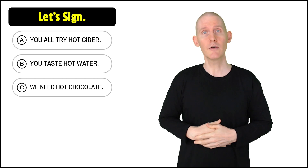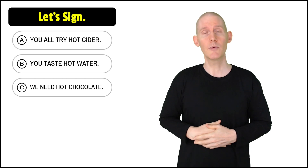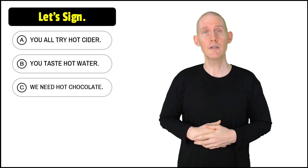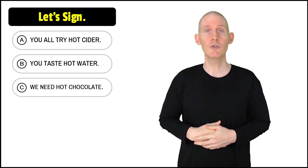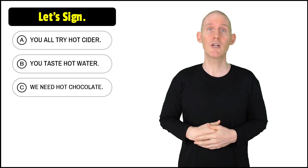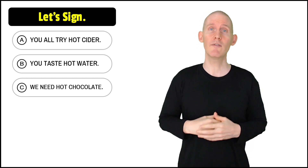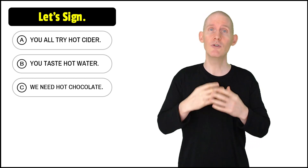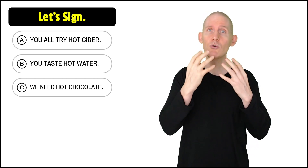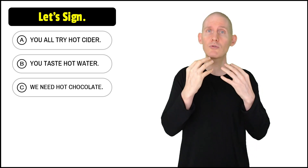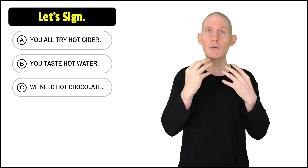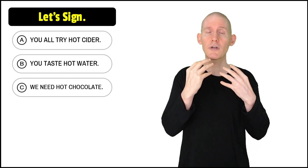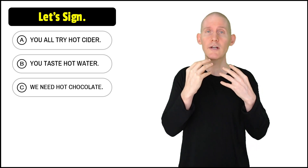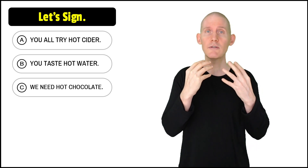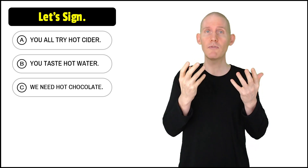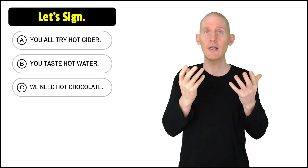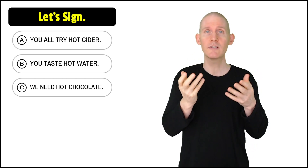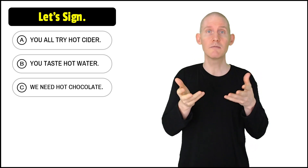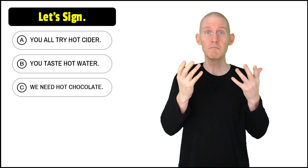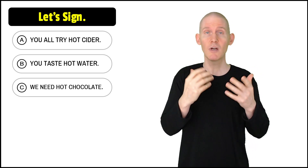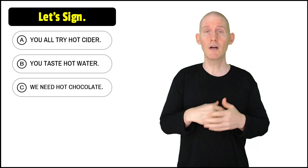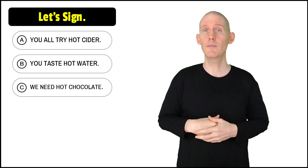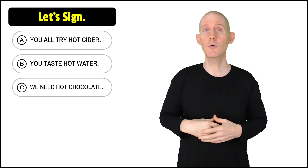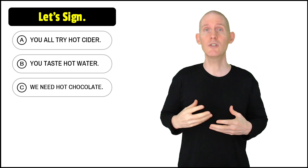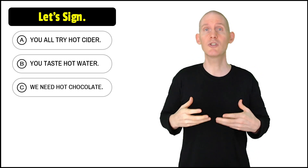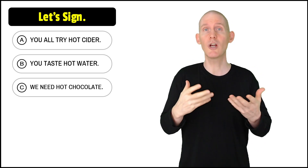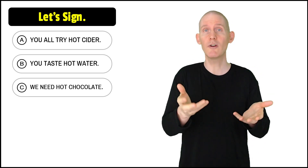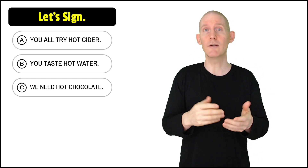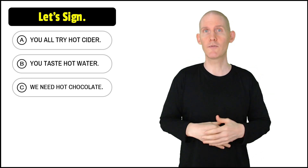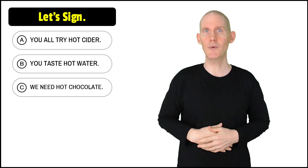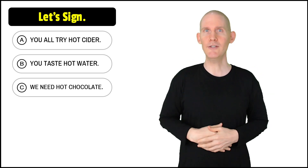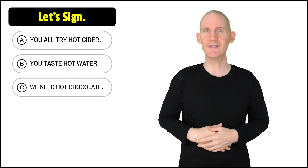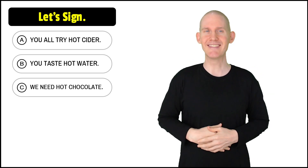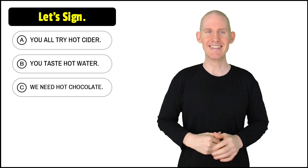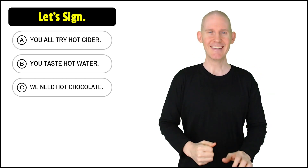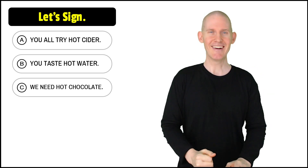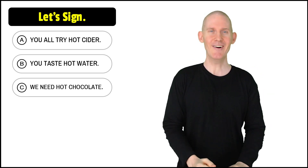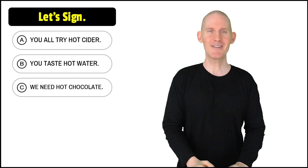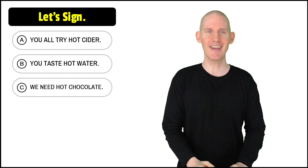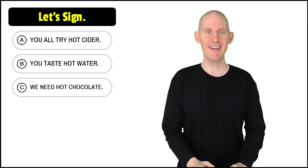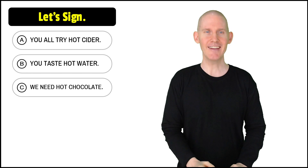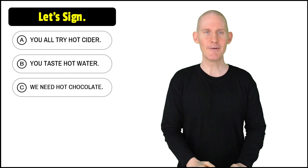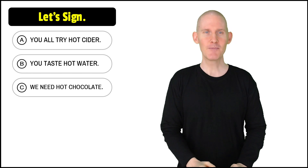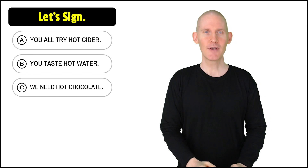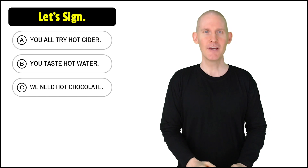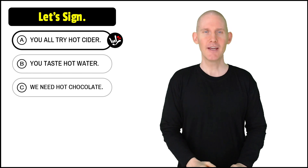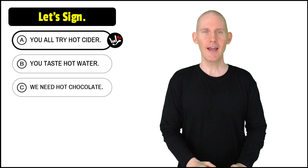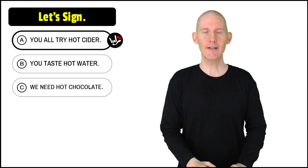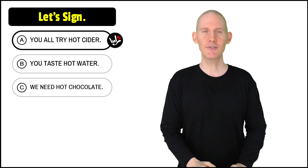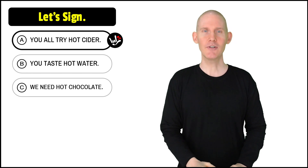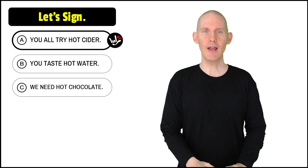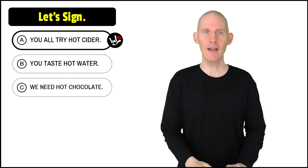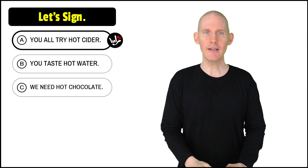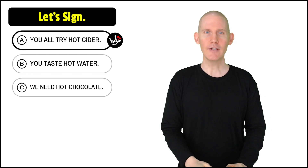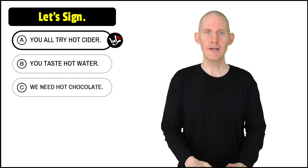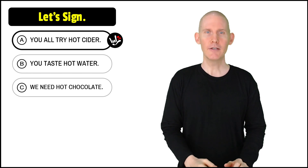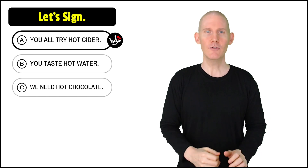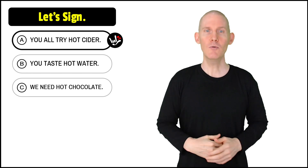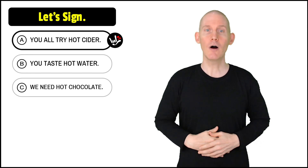bit. You could have a neutral look on your face. But we're just sharing information. Okay, answer A. You all